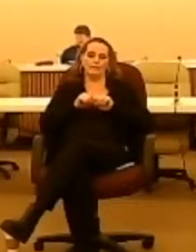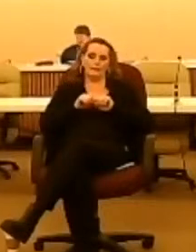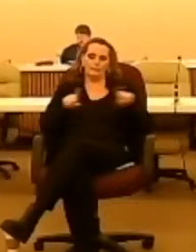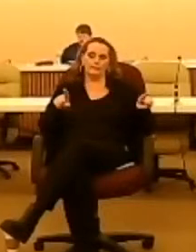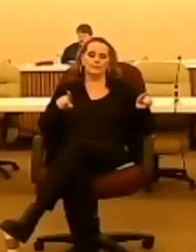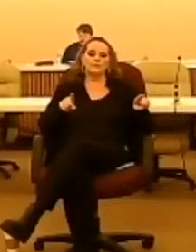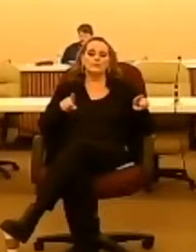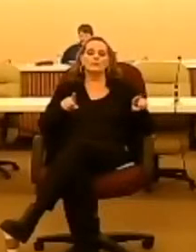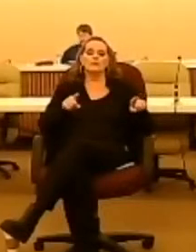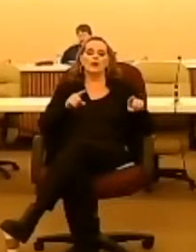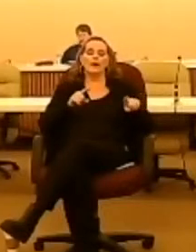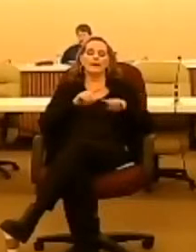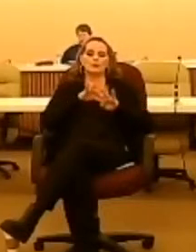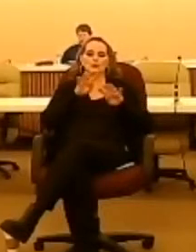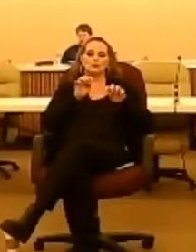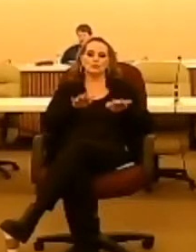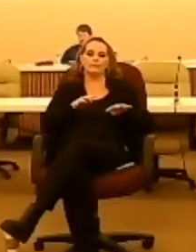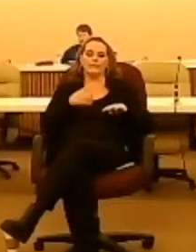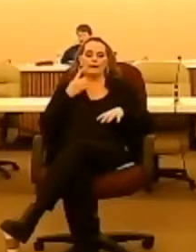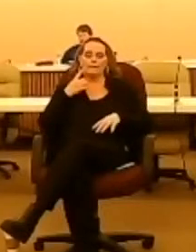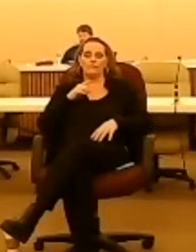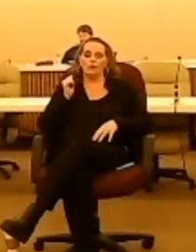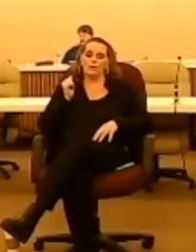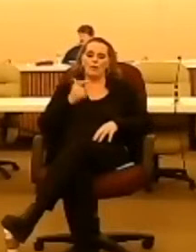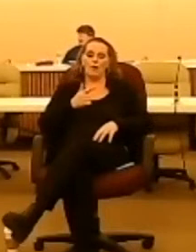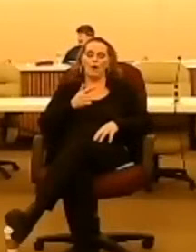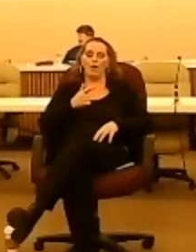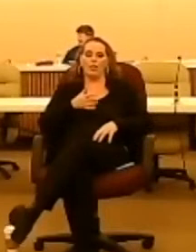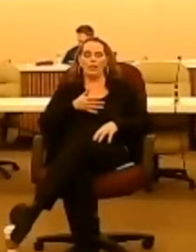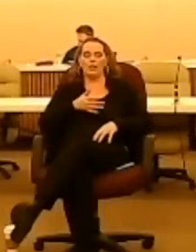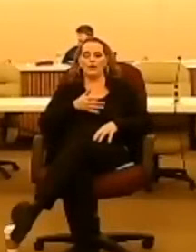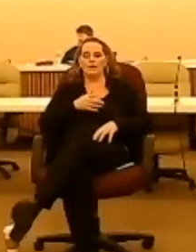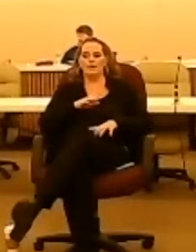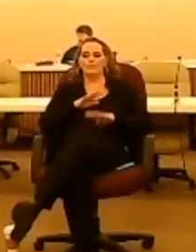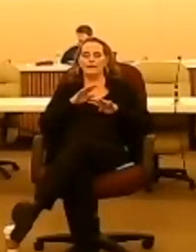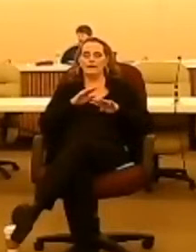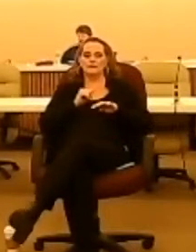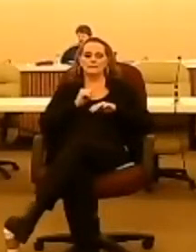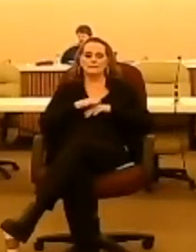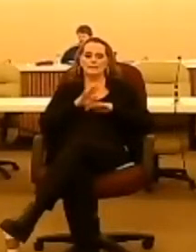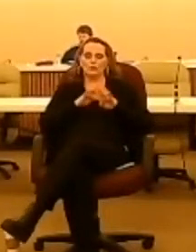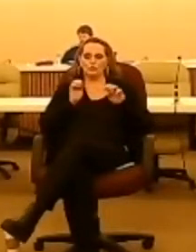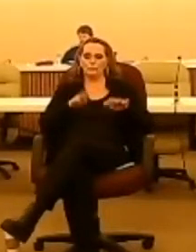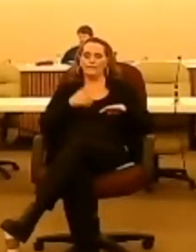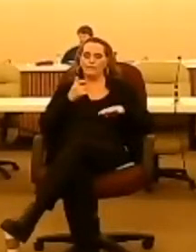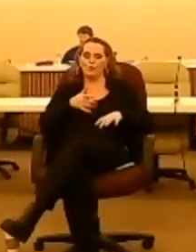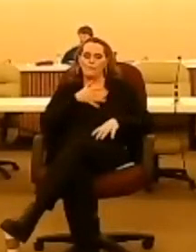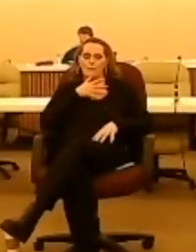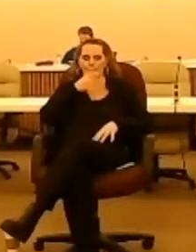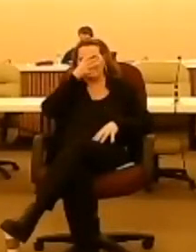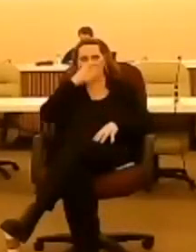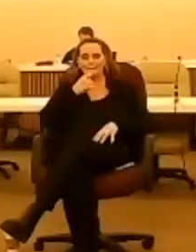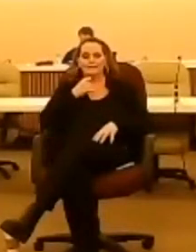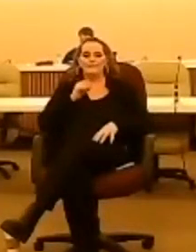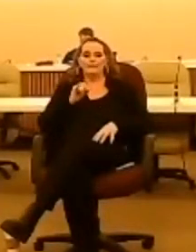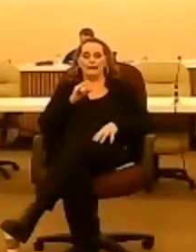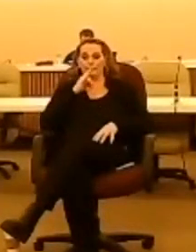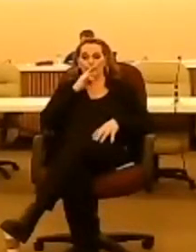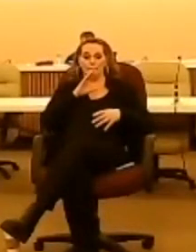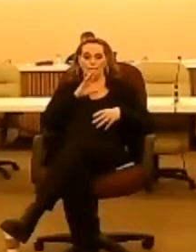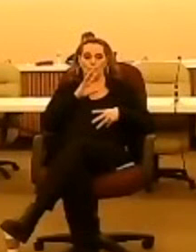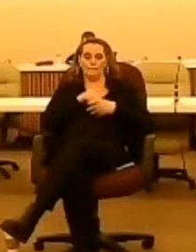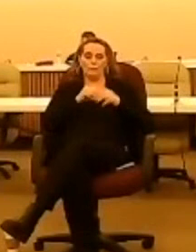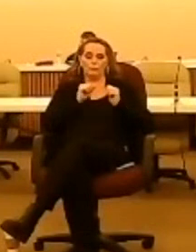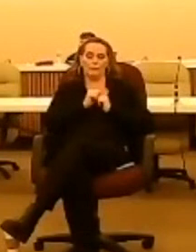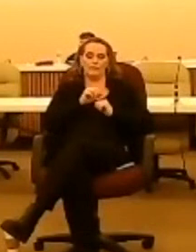a survey for to all the parents that have students in hybrid. If you have more than one child